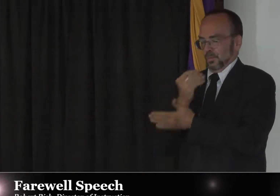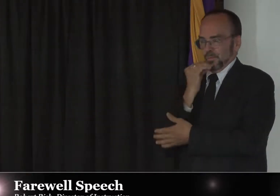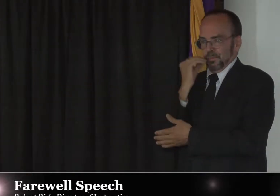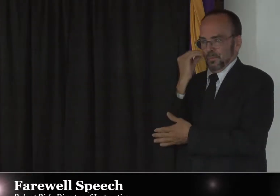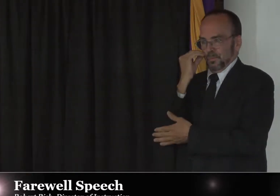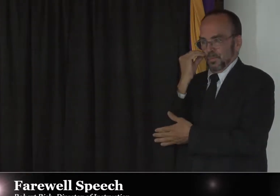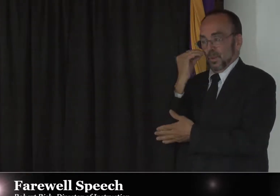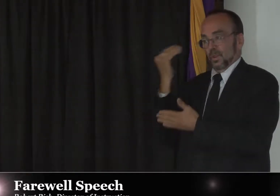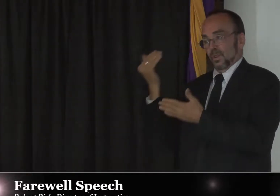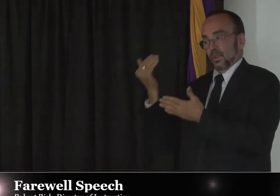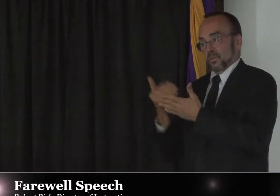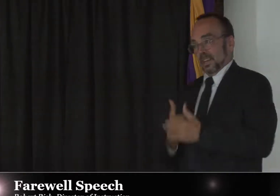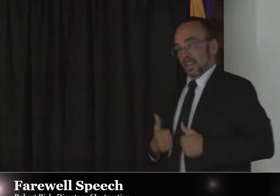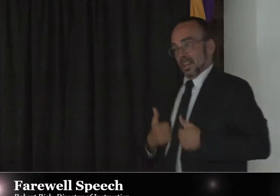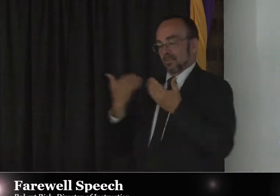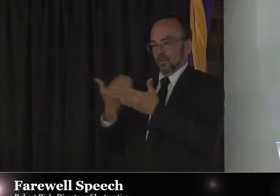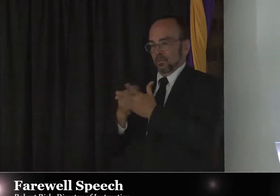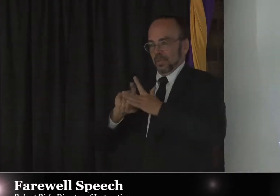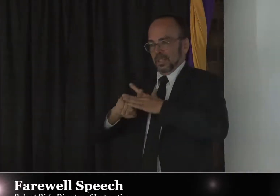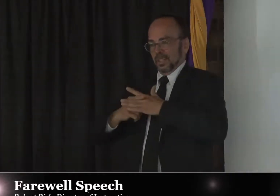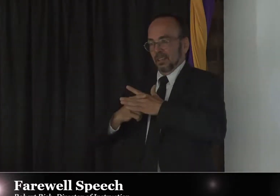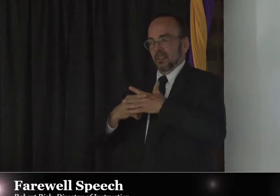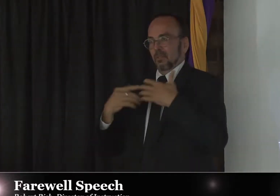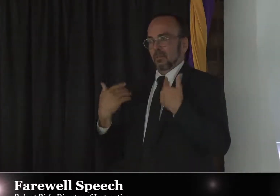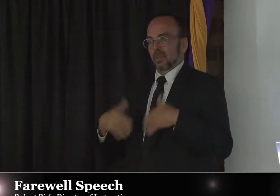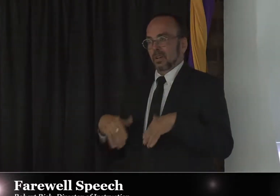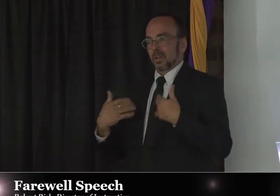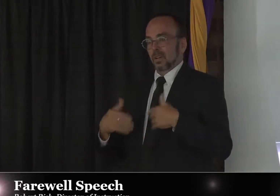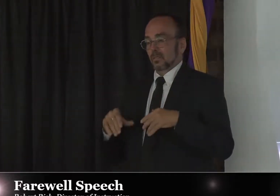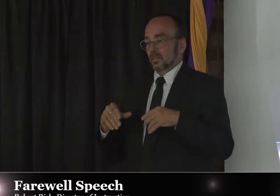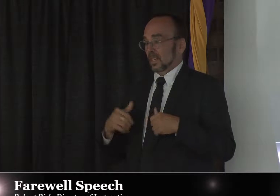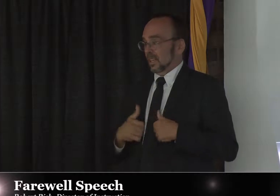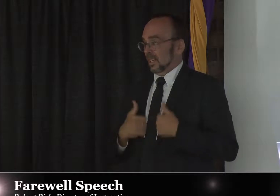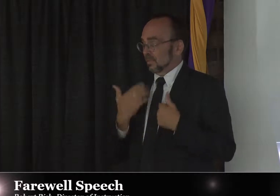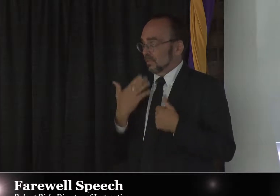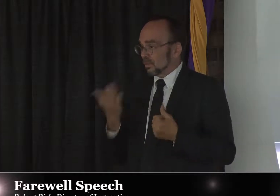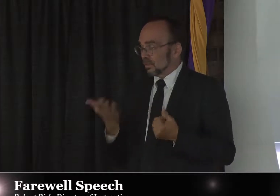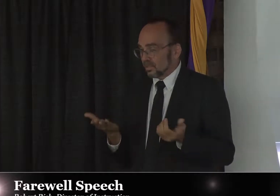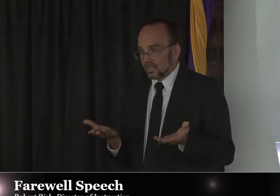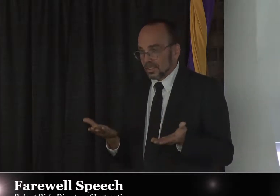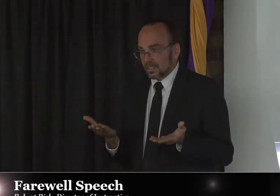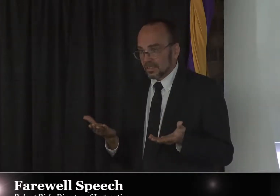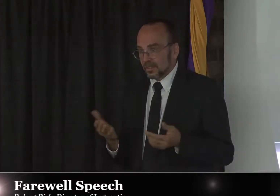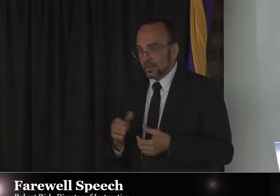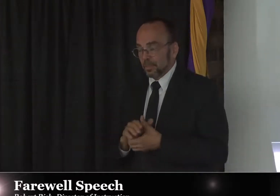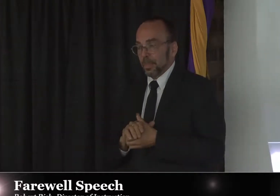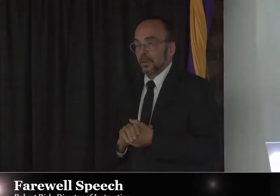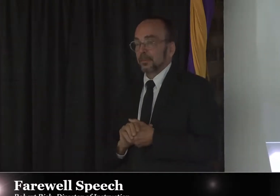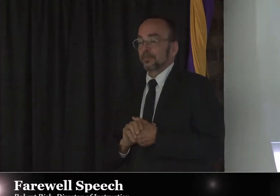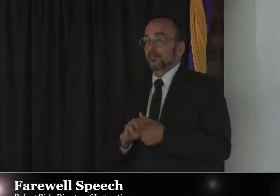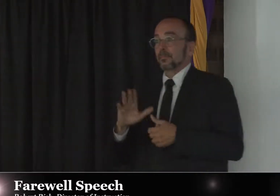money, and bought a new home with my sweetheart. And we started a new life together, and life is